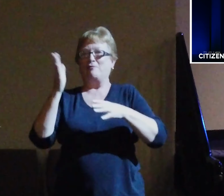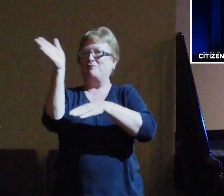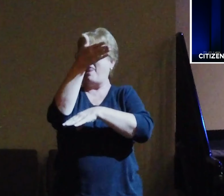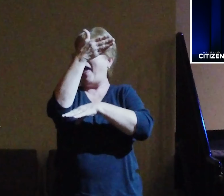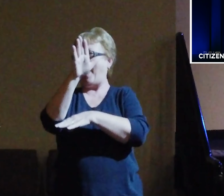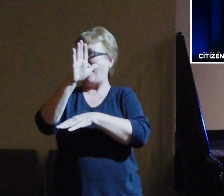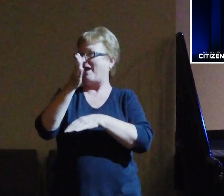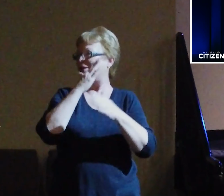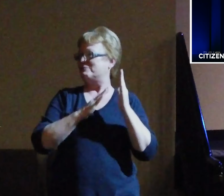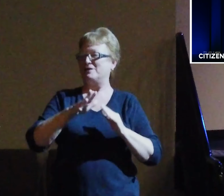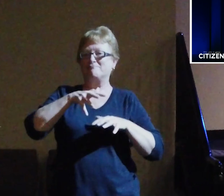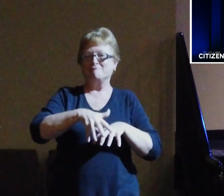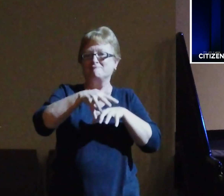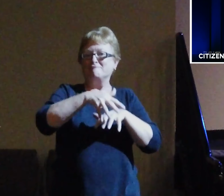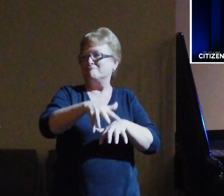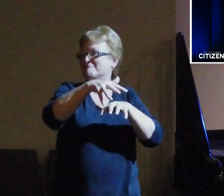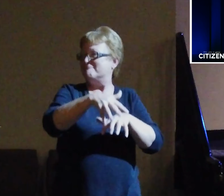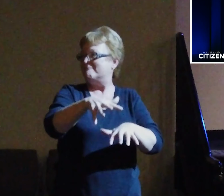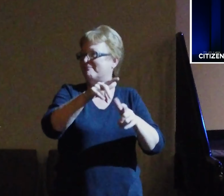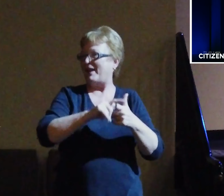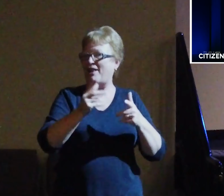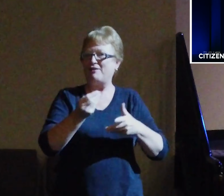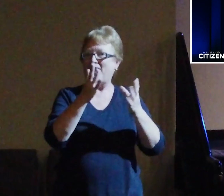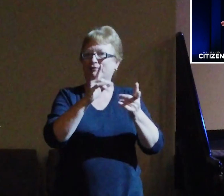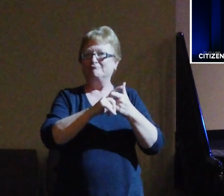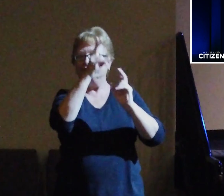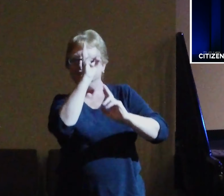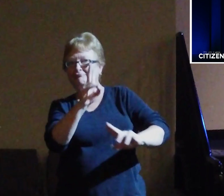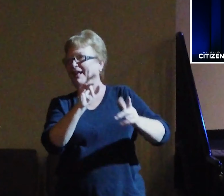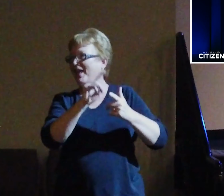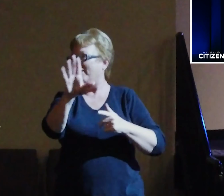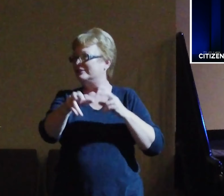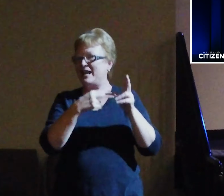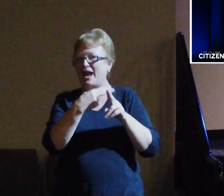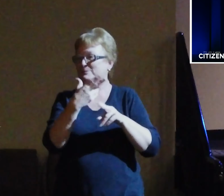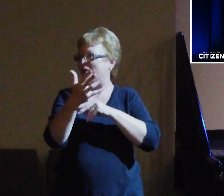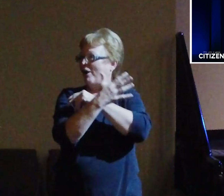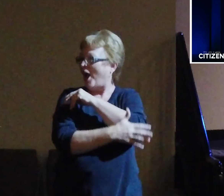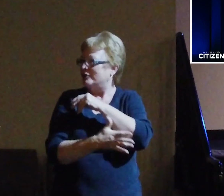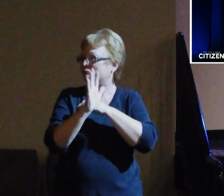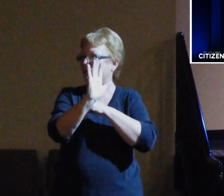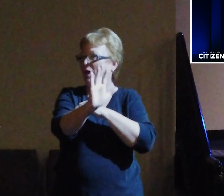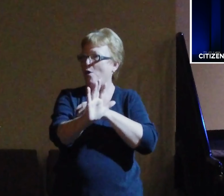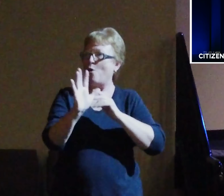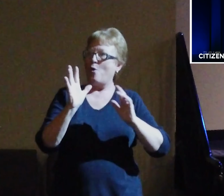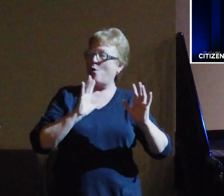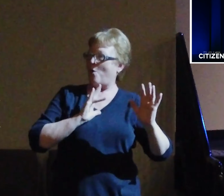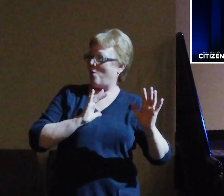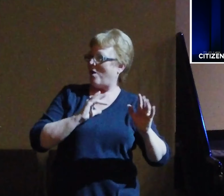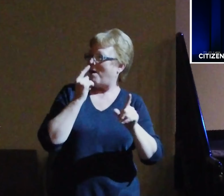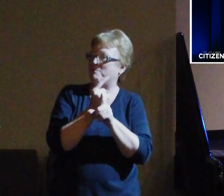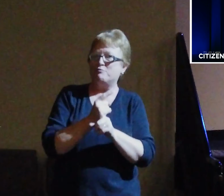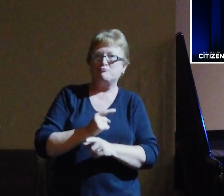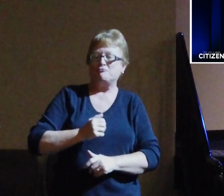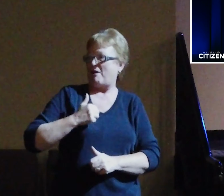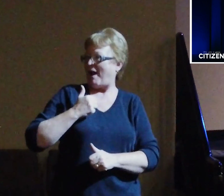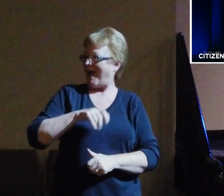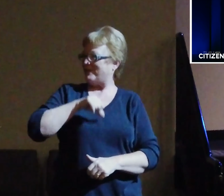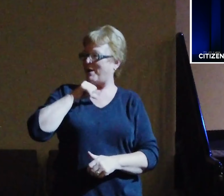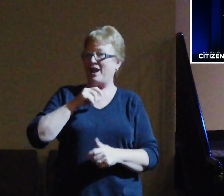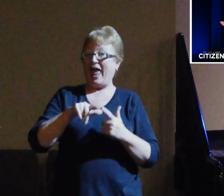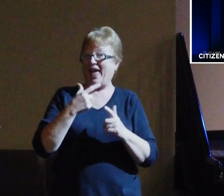to bring glory to their names, to their fellow countrymen, and certainly to their nation as a whole. And when they win a